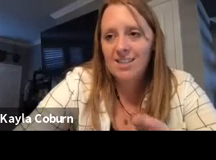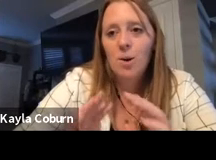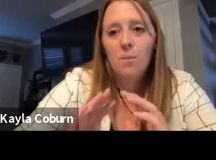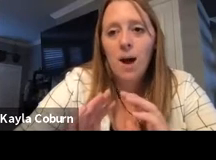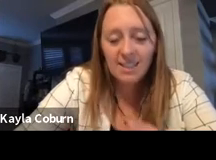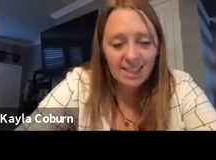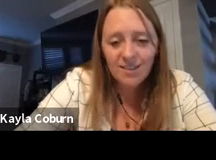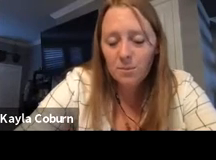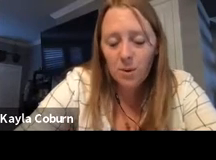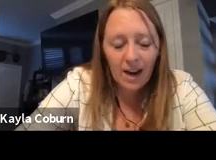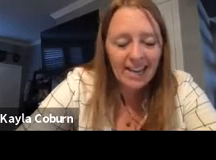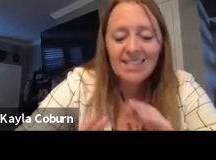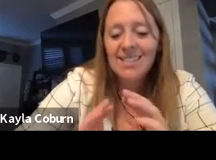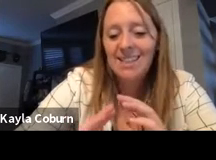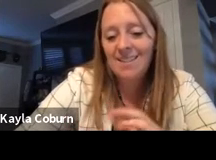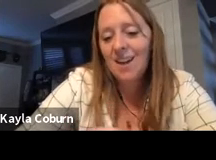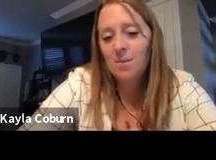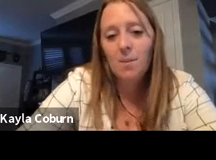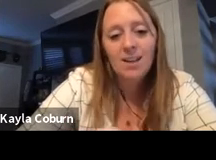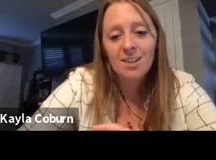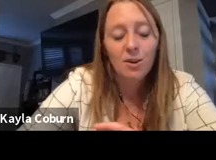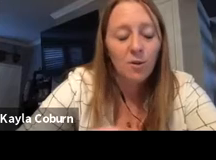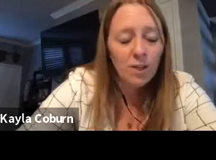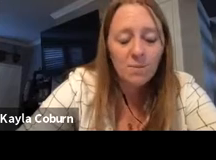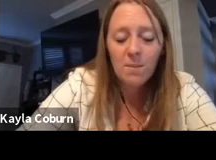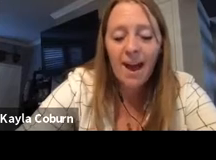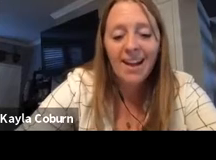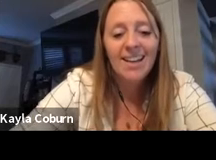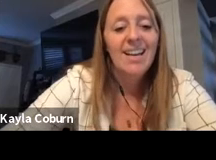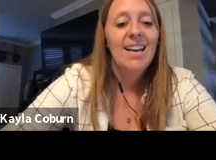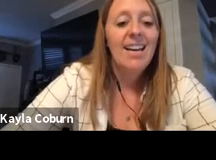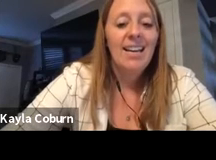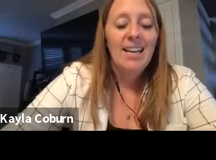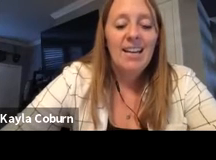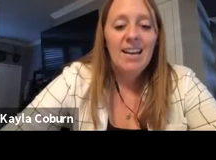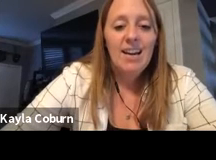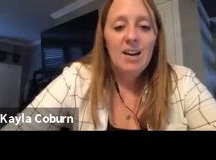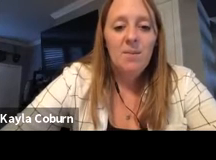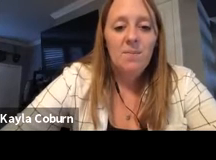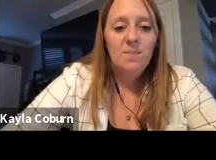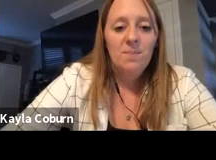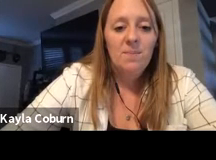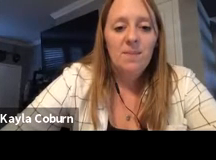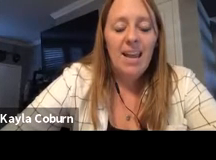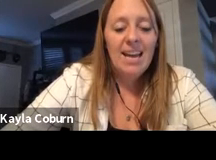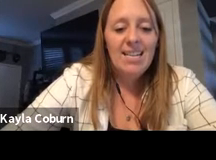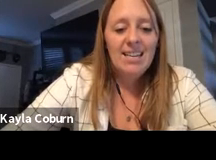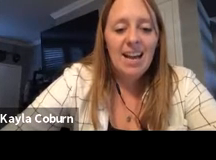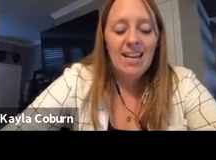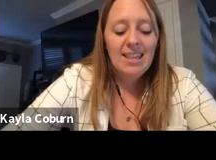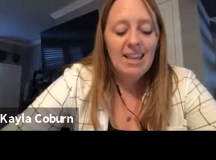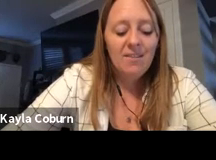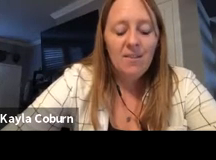respond, positive praise, give them the positive reinforcement back. Um,